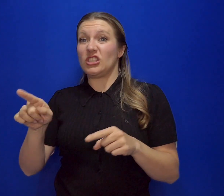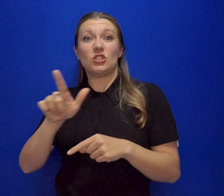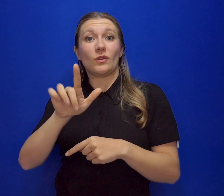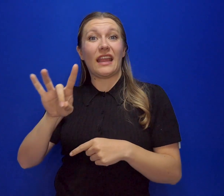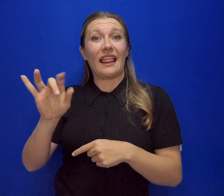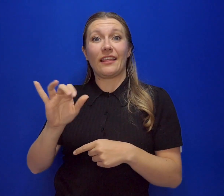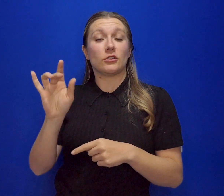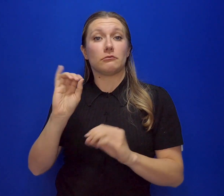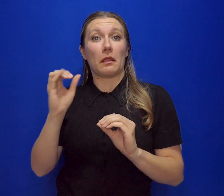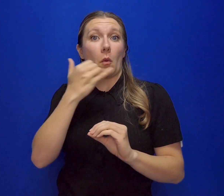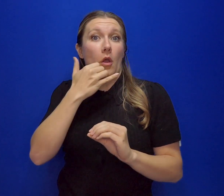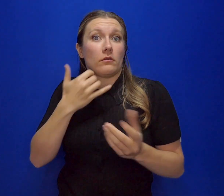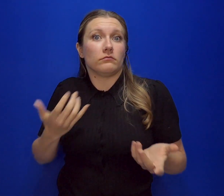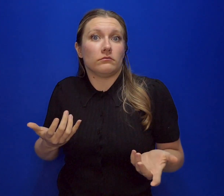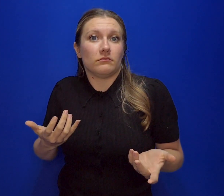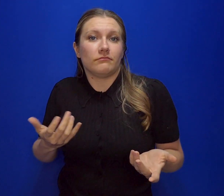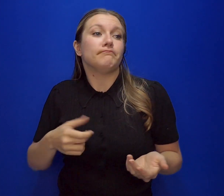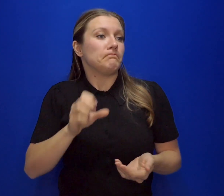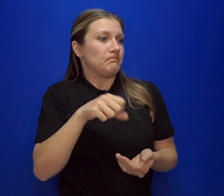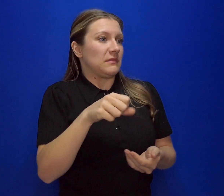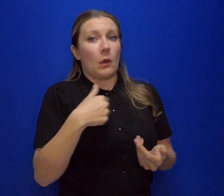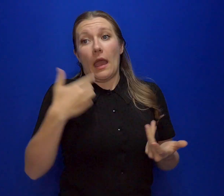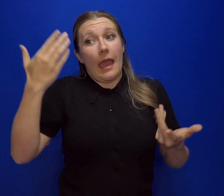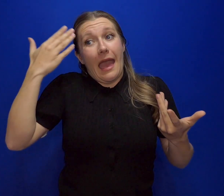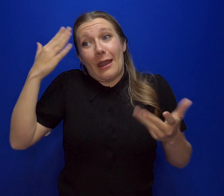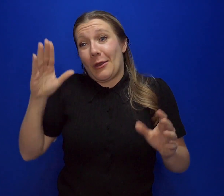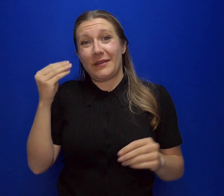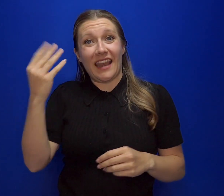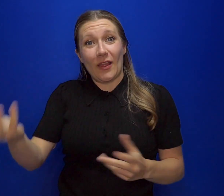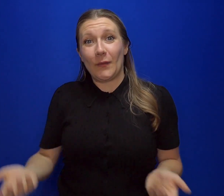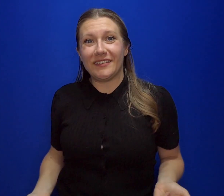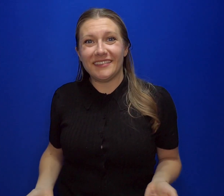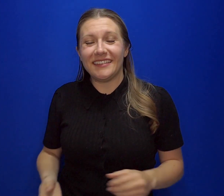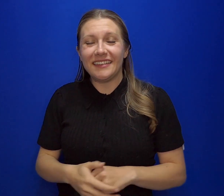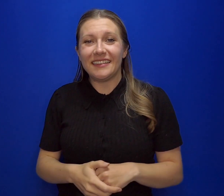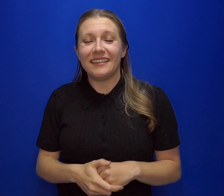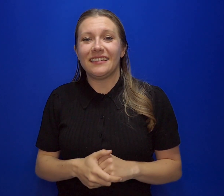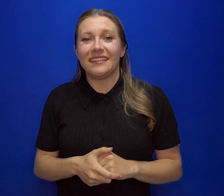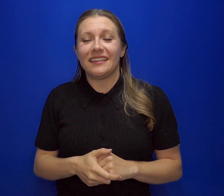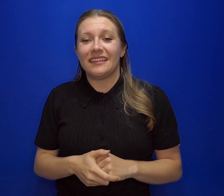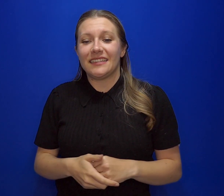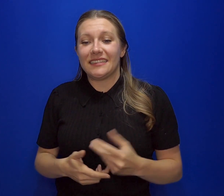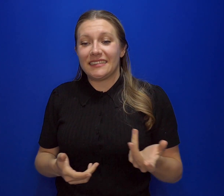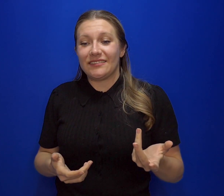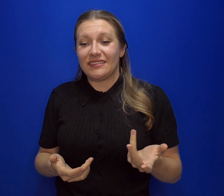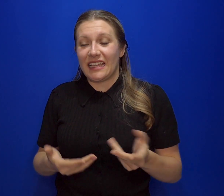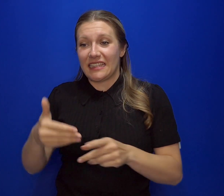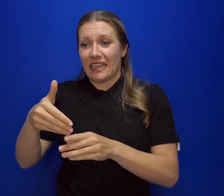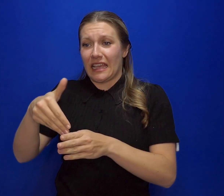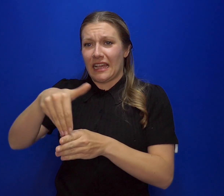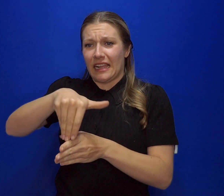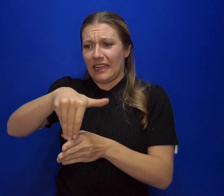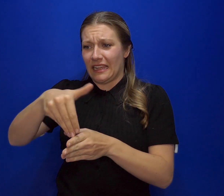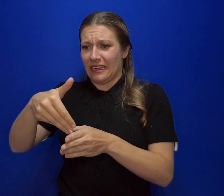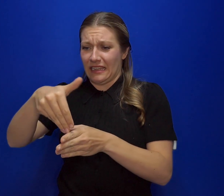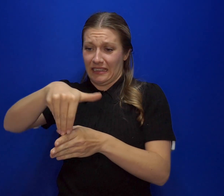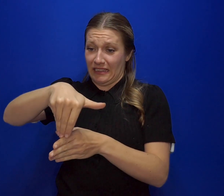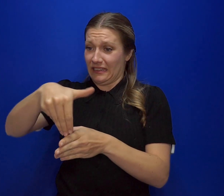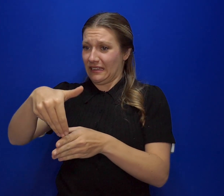wrong. So I don't know what to tell you. You know what I mean? It's a teeter line. Like it's like